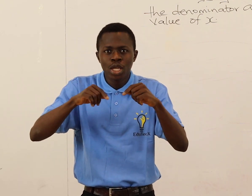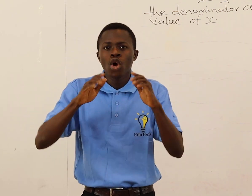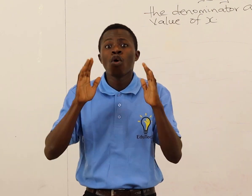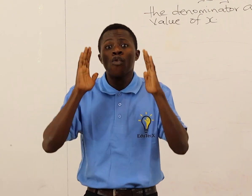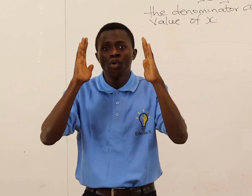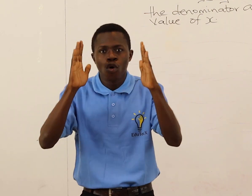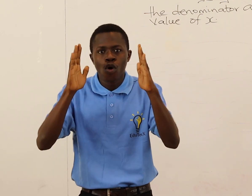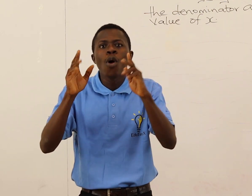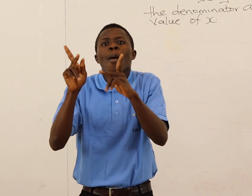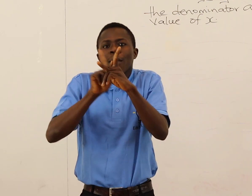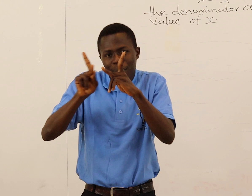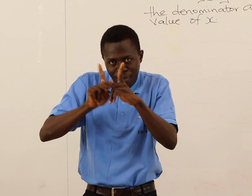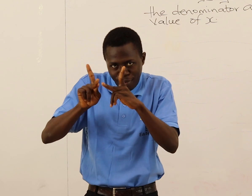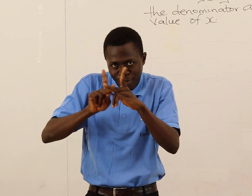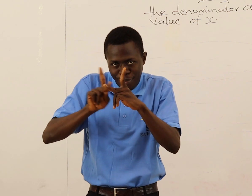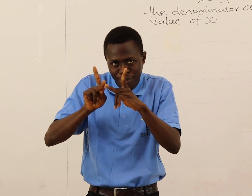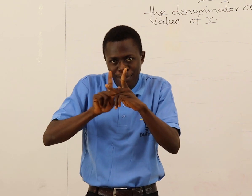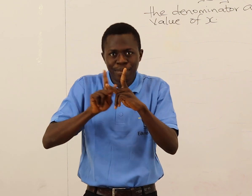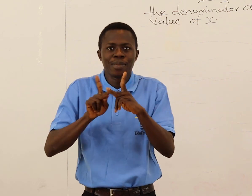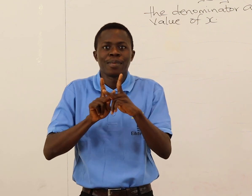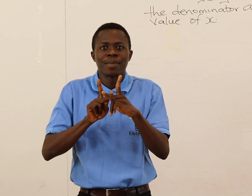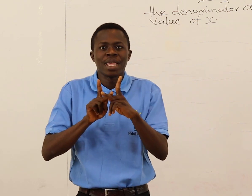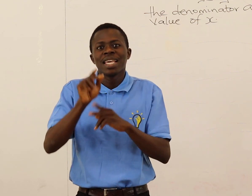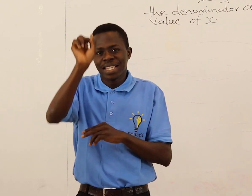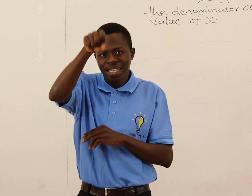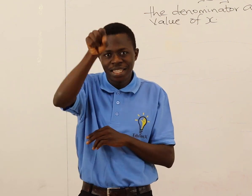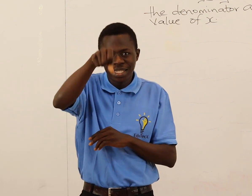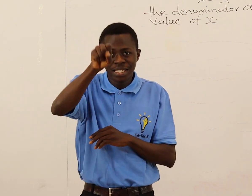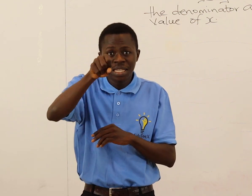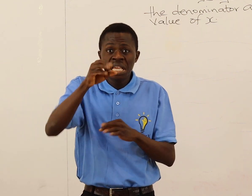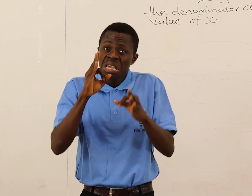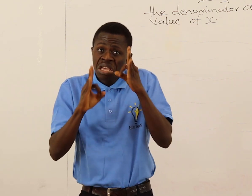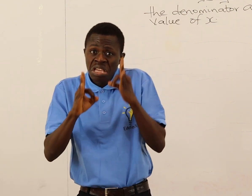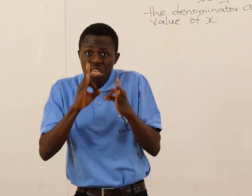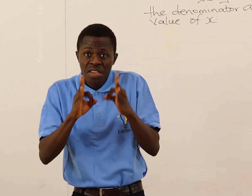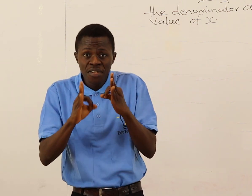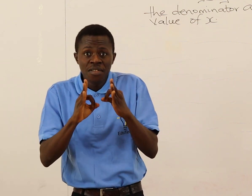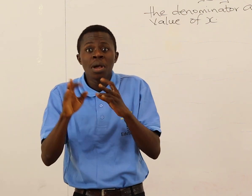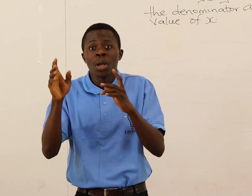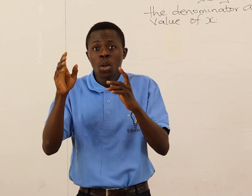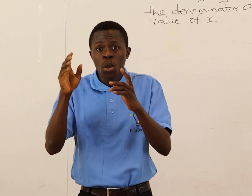In our class today, our focus will be on practicing on some examples.